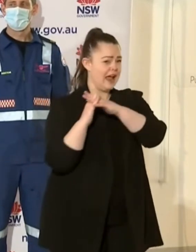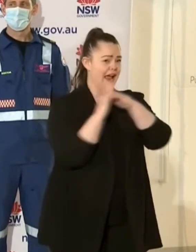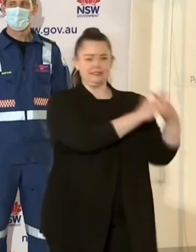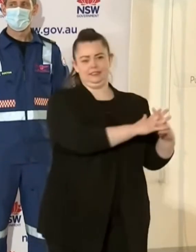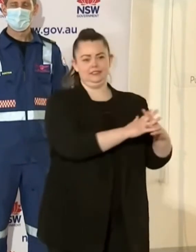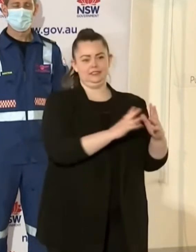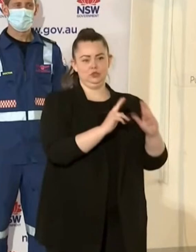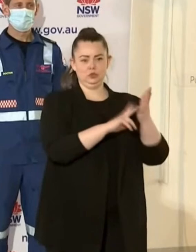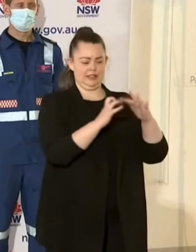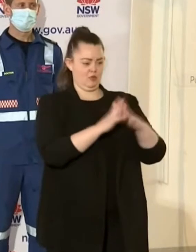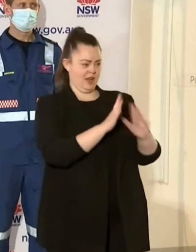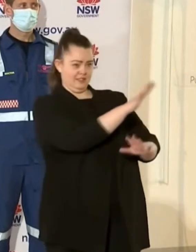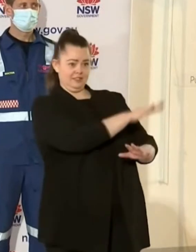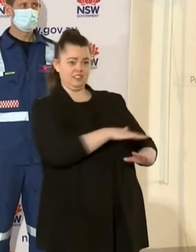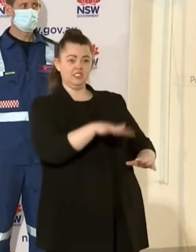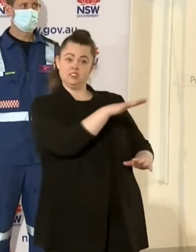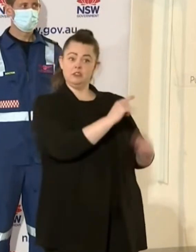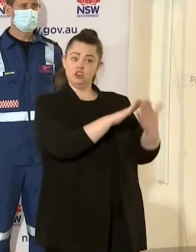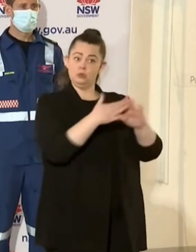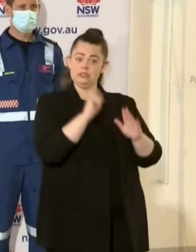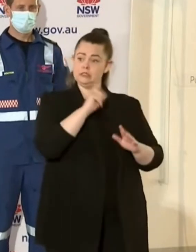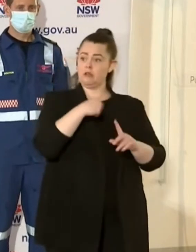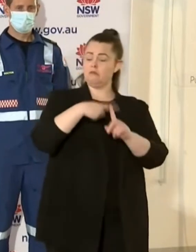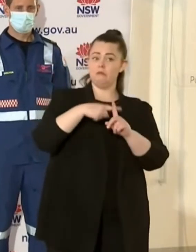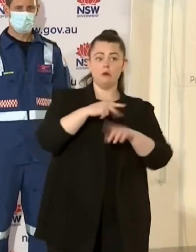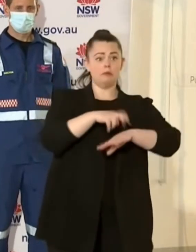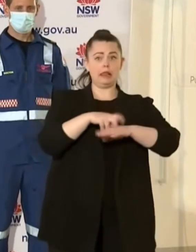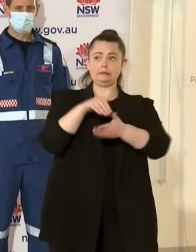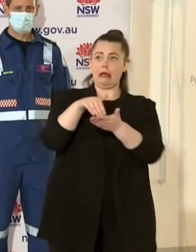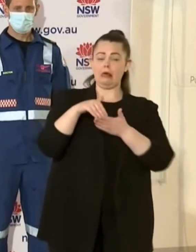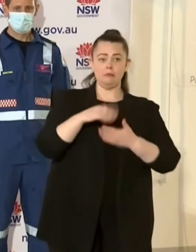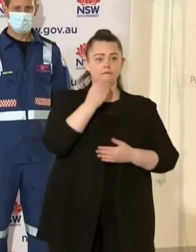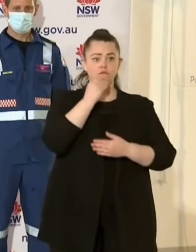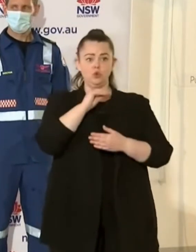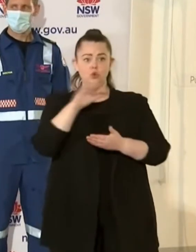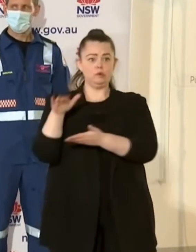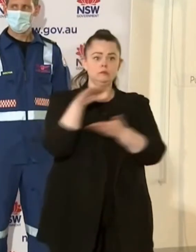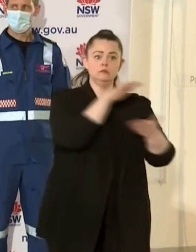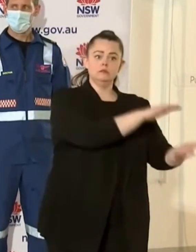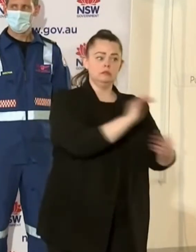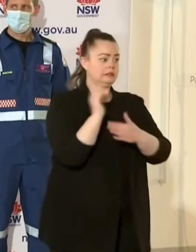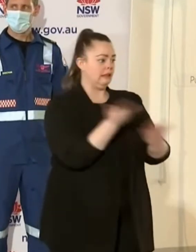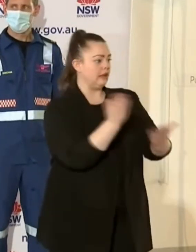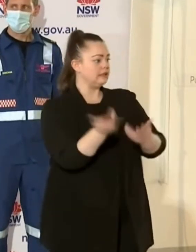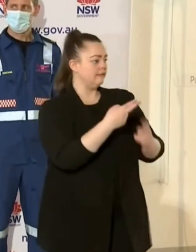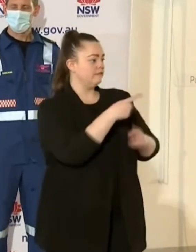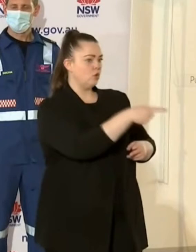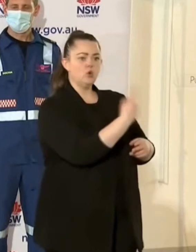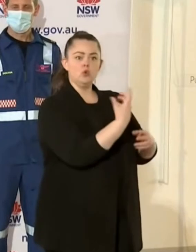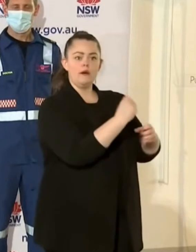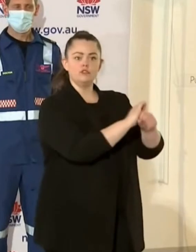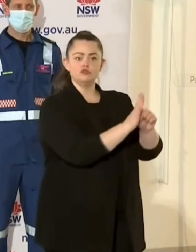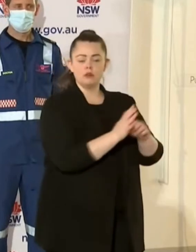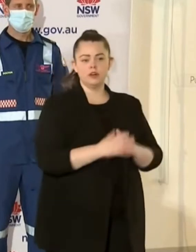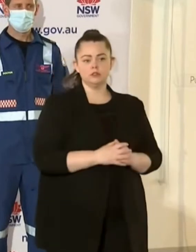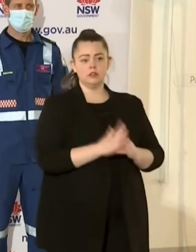comments about police who are out on the ground, often delivering food hampers, working with the community, and I think